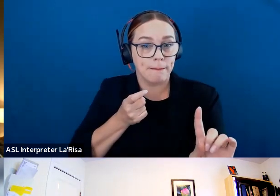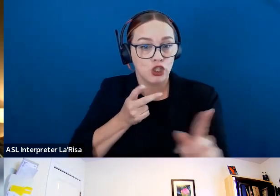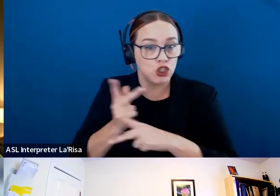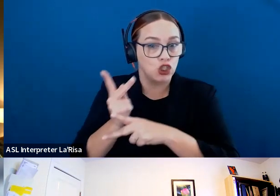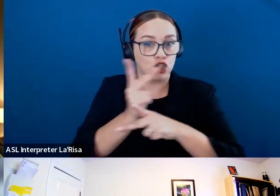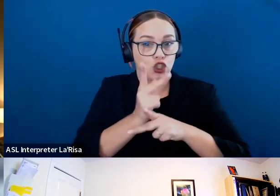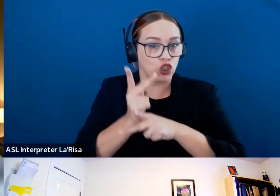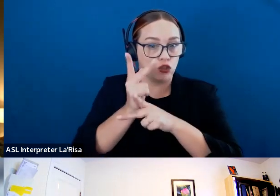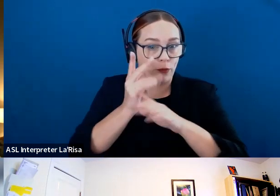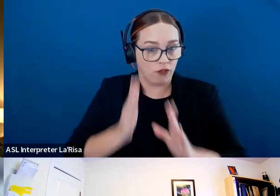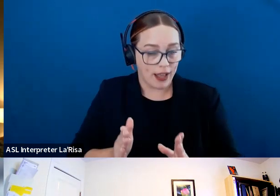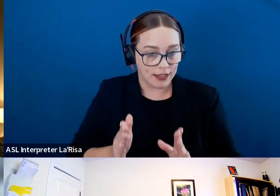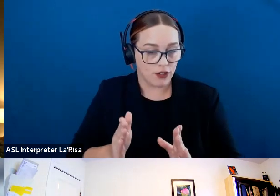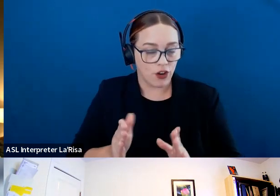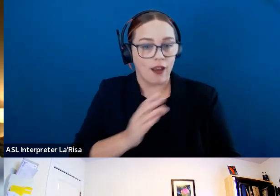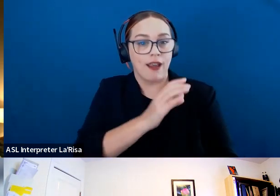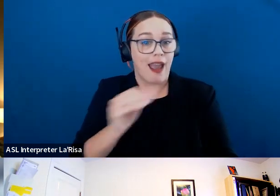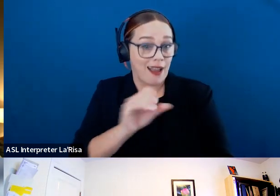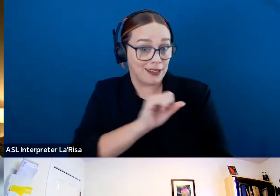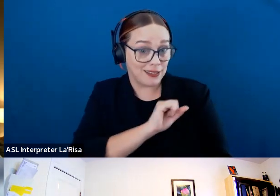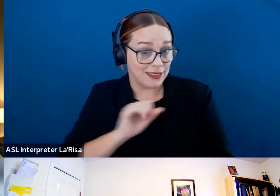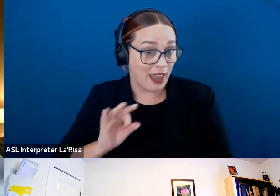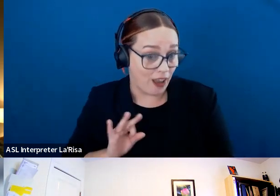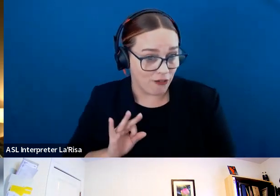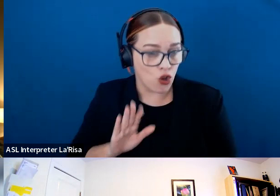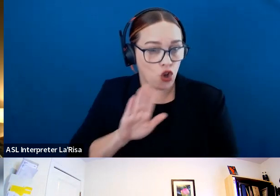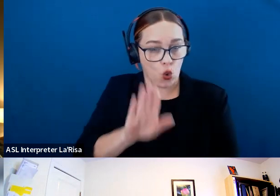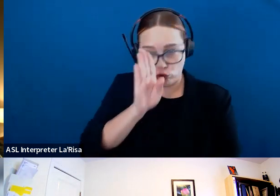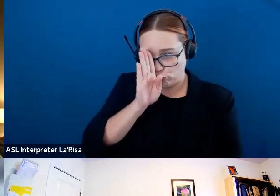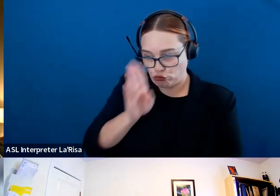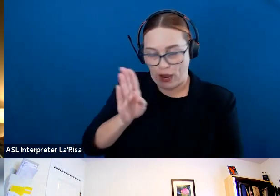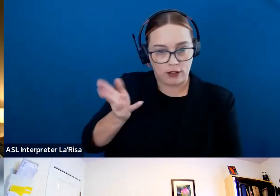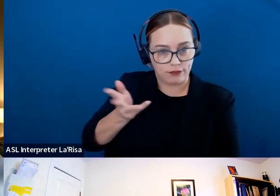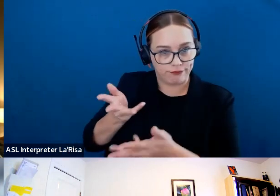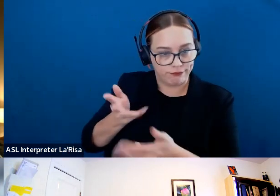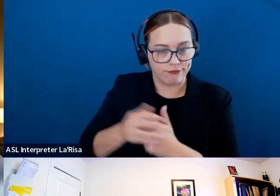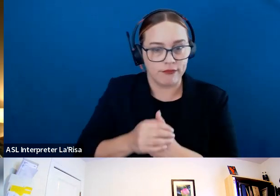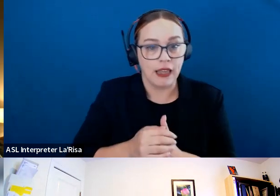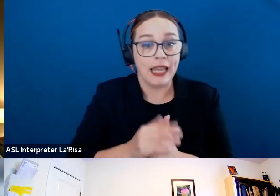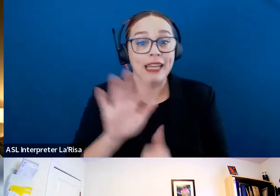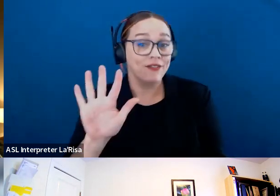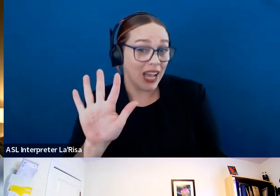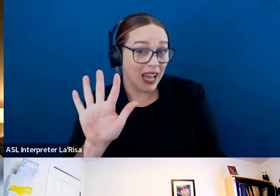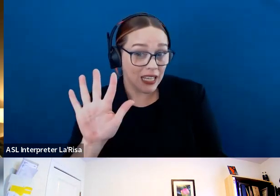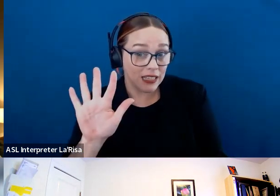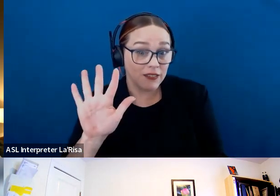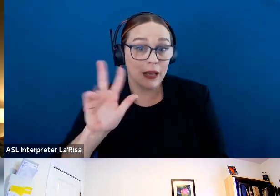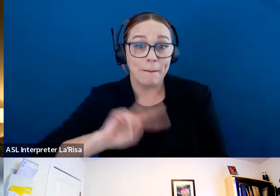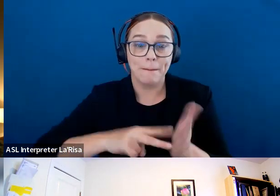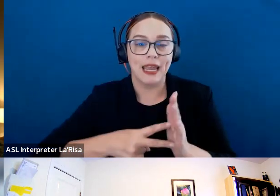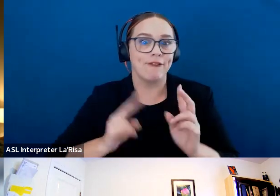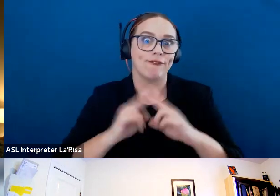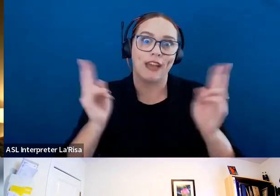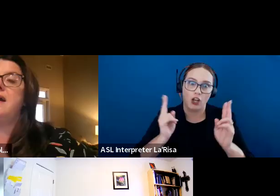direct staff. And then a 5 would be agency, board, and leadership are highly supportive and see